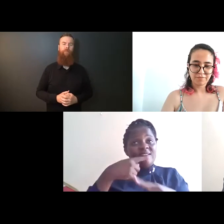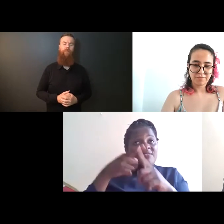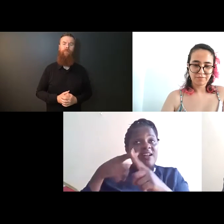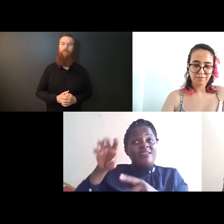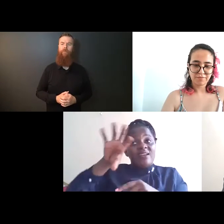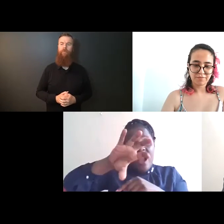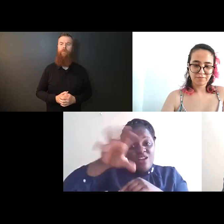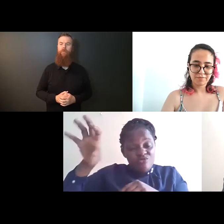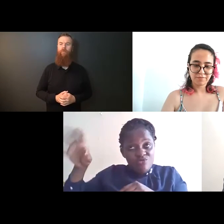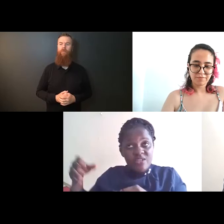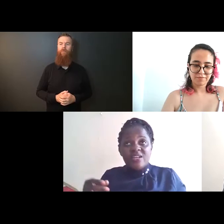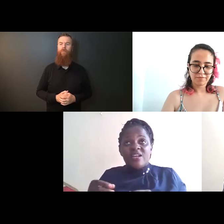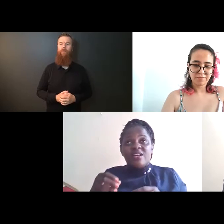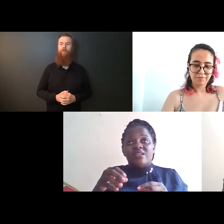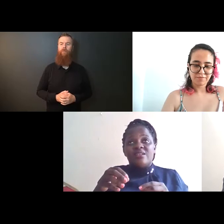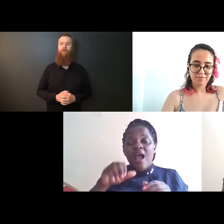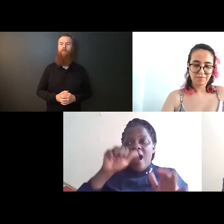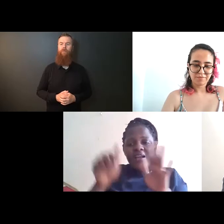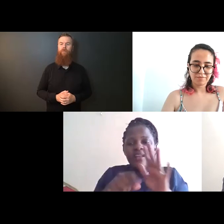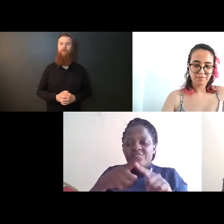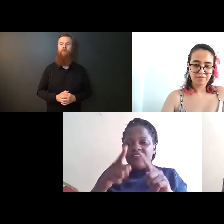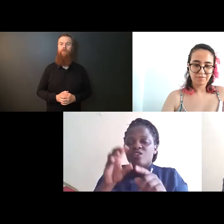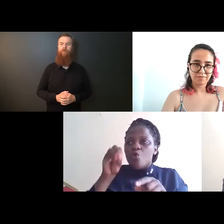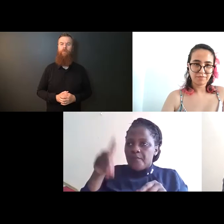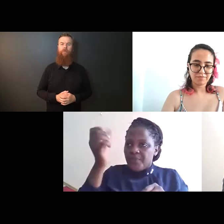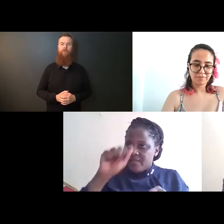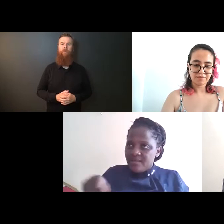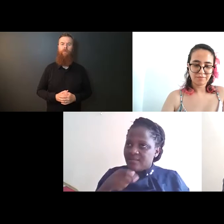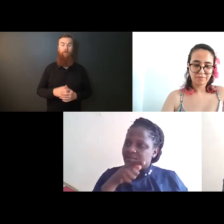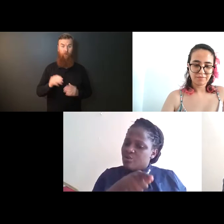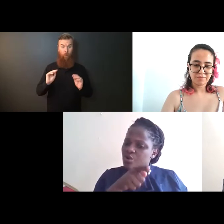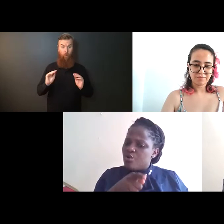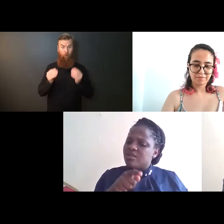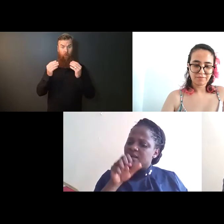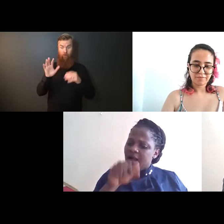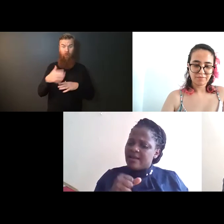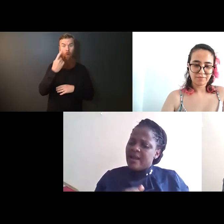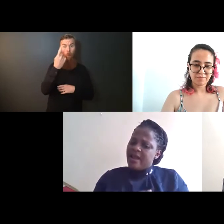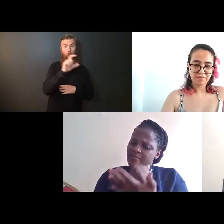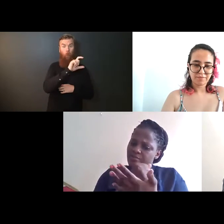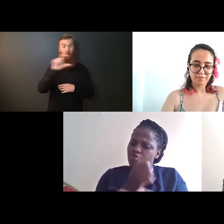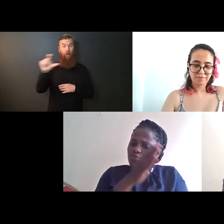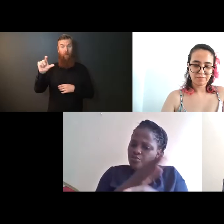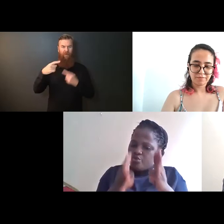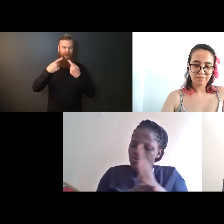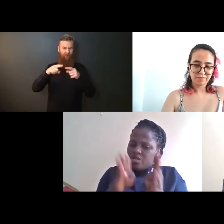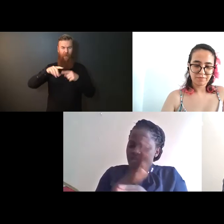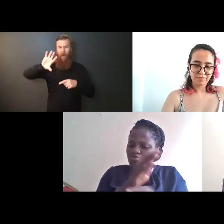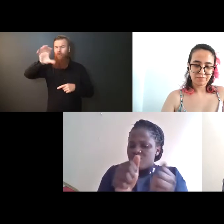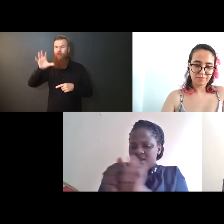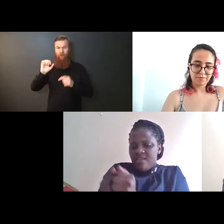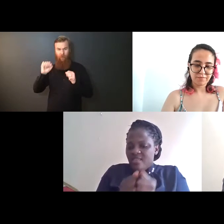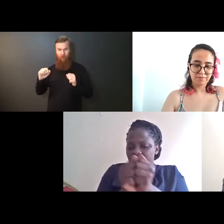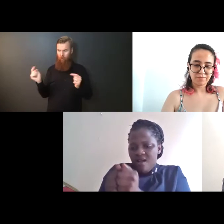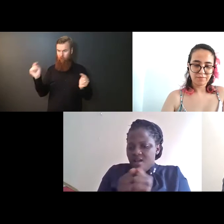if we have a youth wing in different countries under different OPDs, then it means it can help